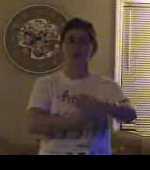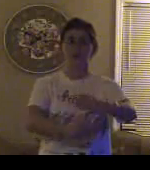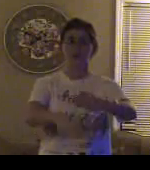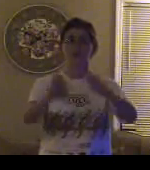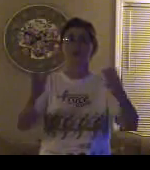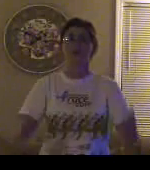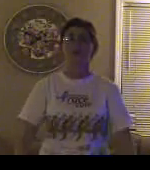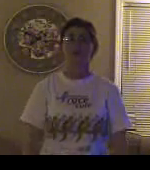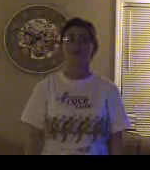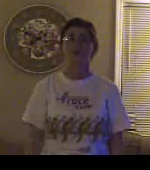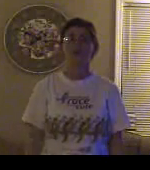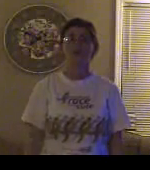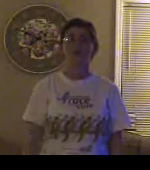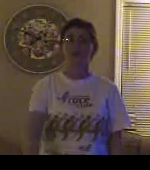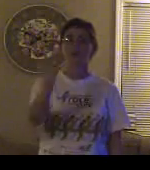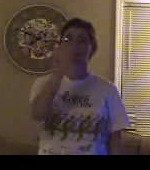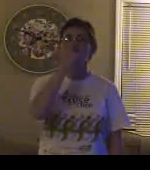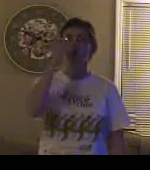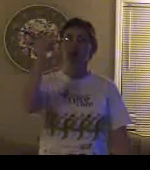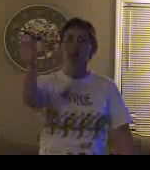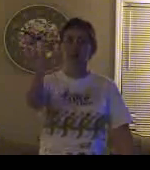singing. It's